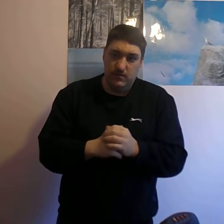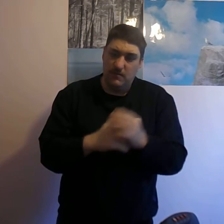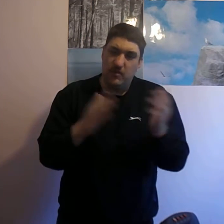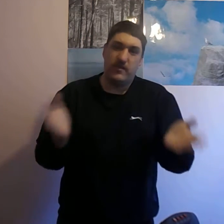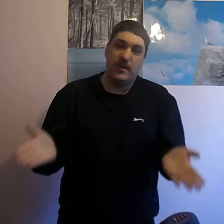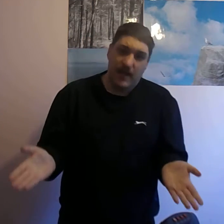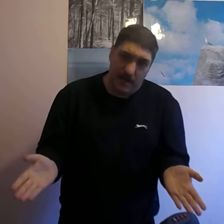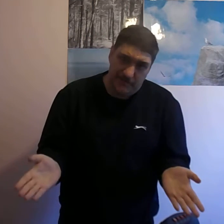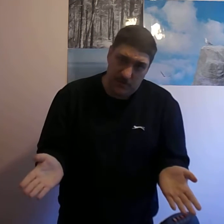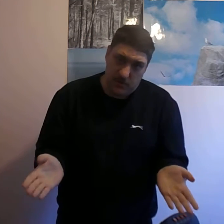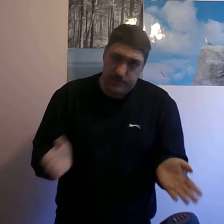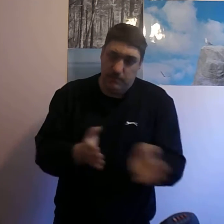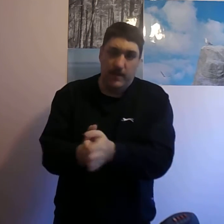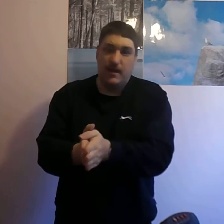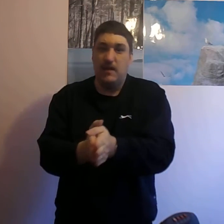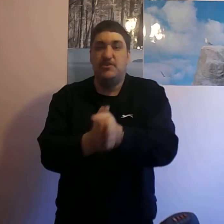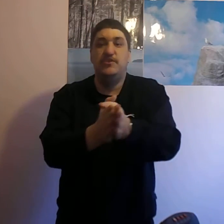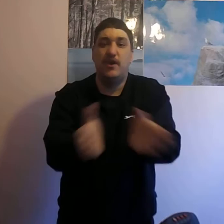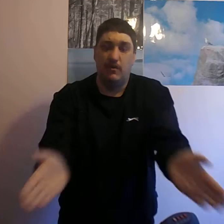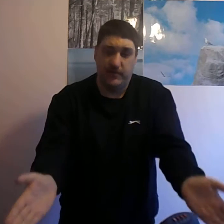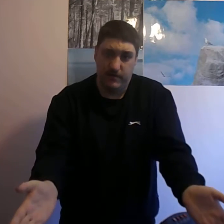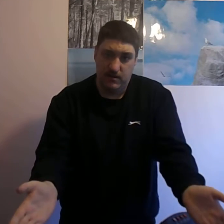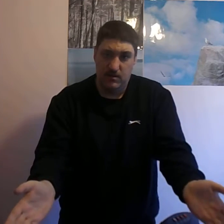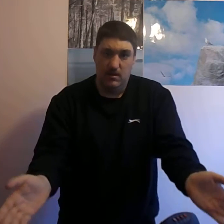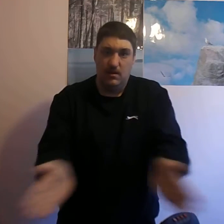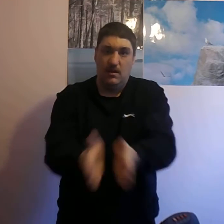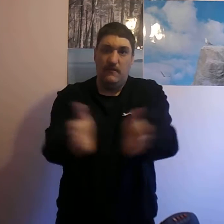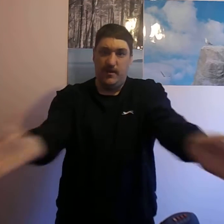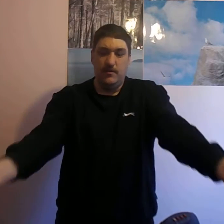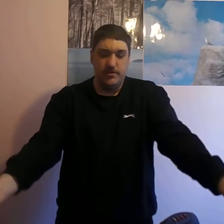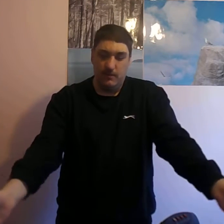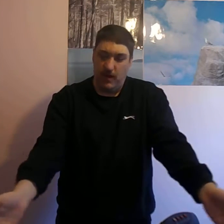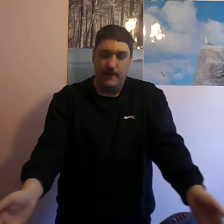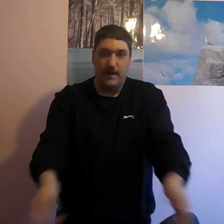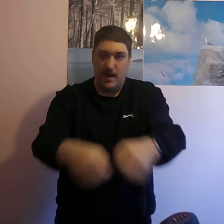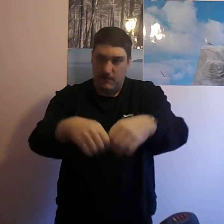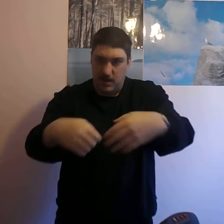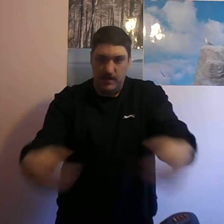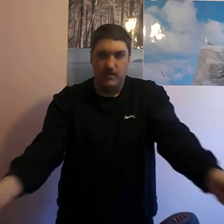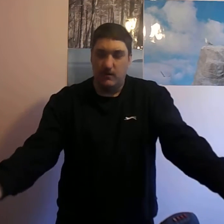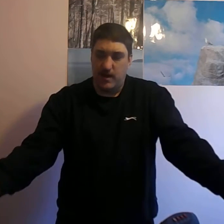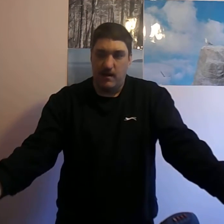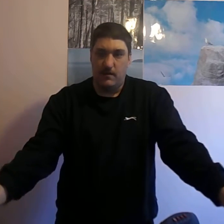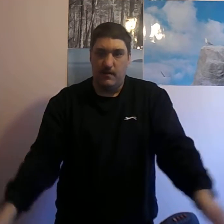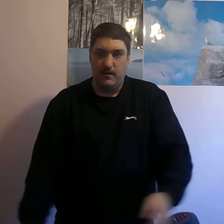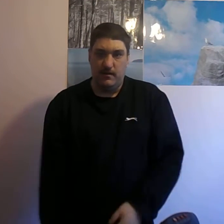I'm not going to say you have to watch to play the games. You don't. If you enjoy playing the games and you don't care about the